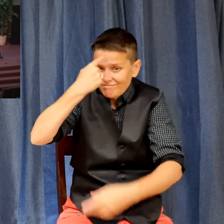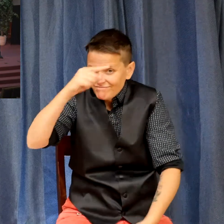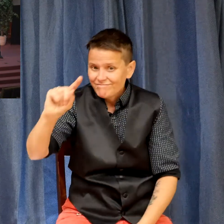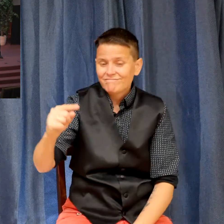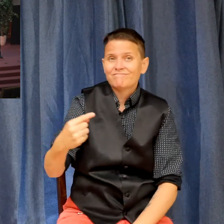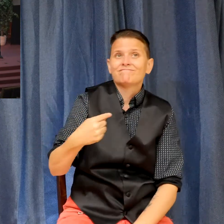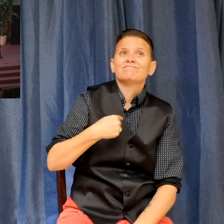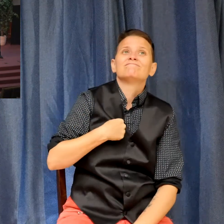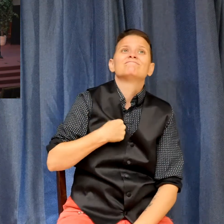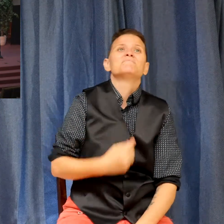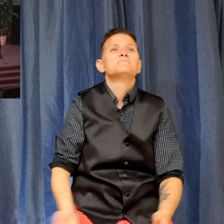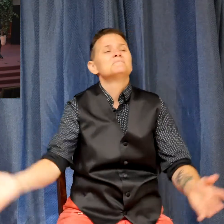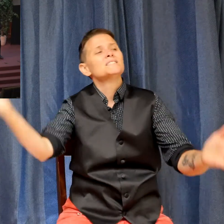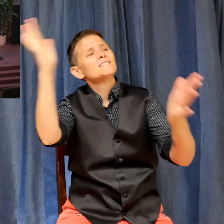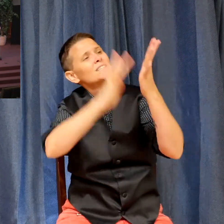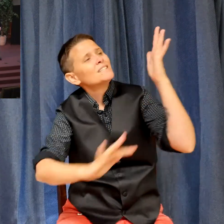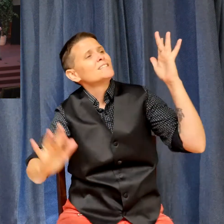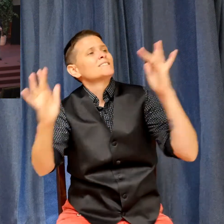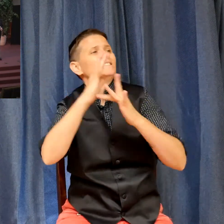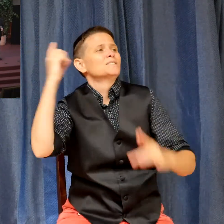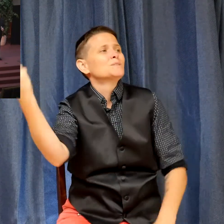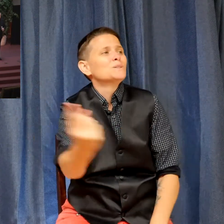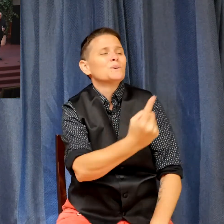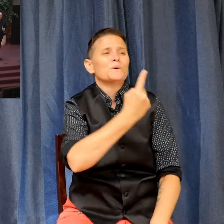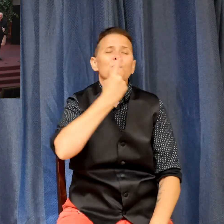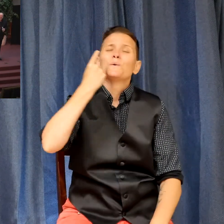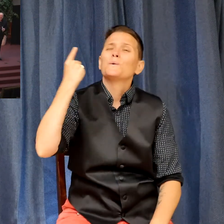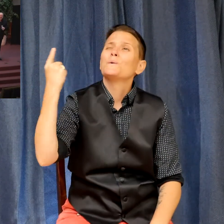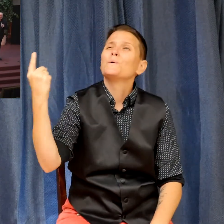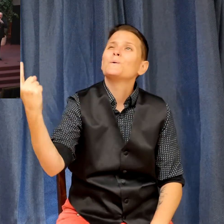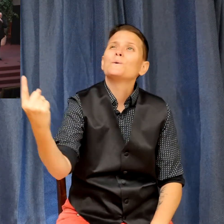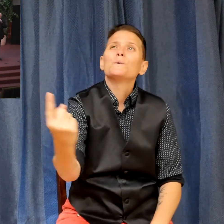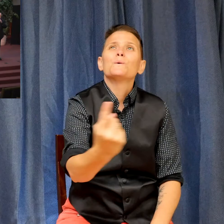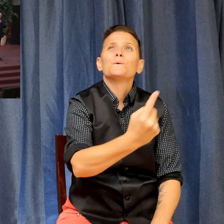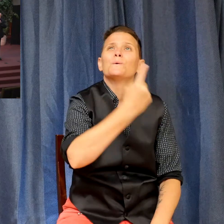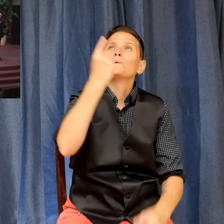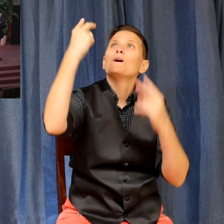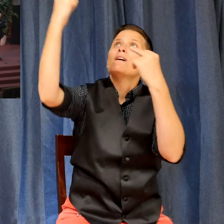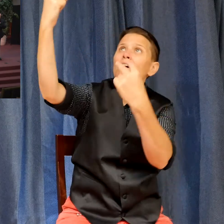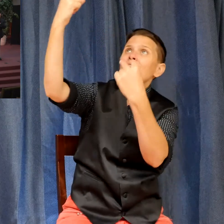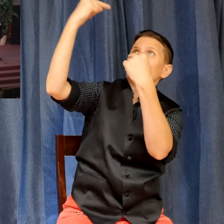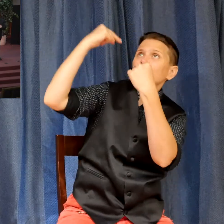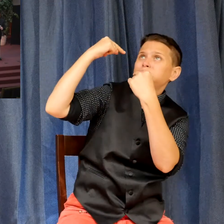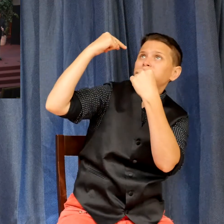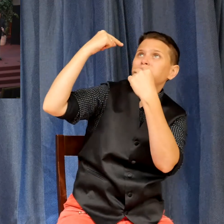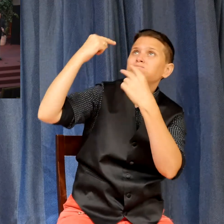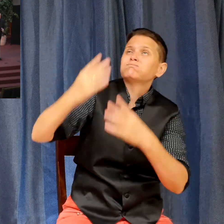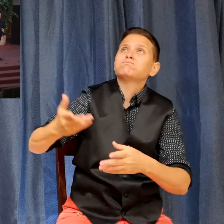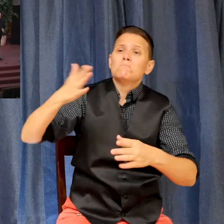looking out for me. You keep. You keep on